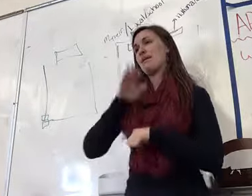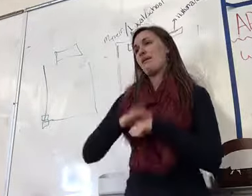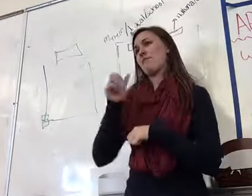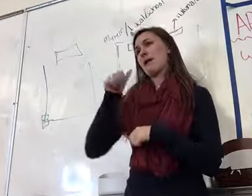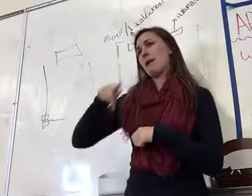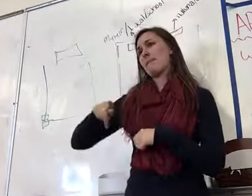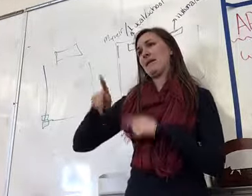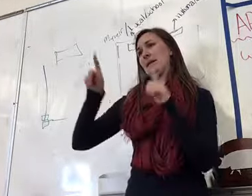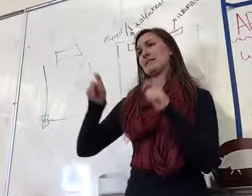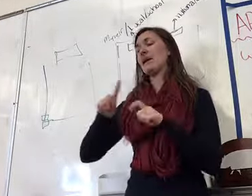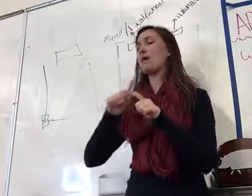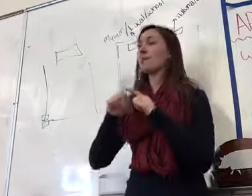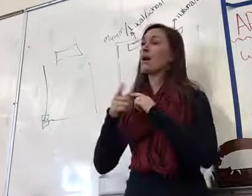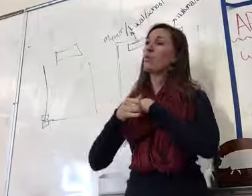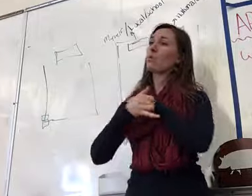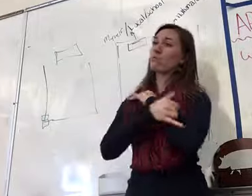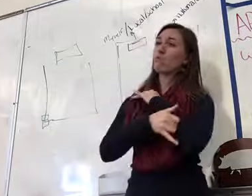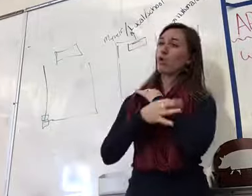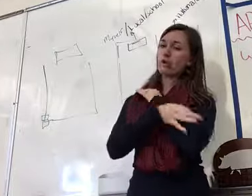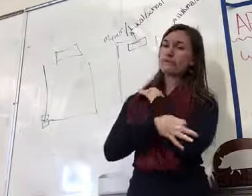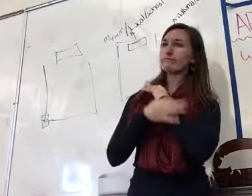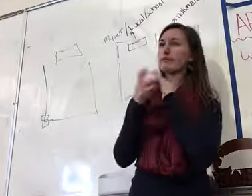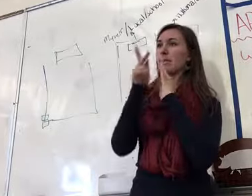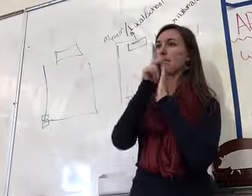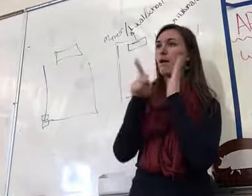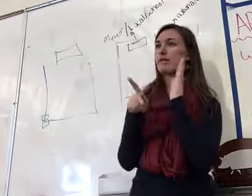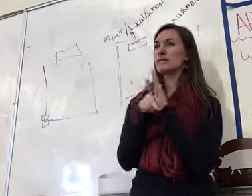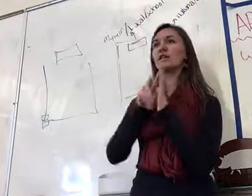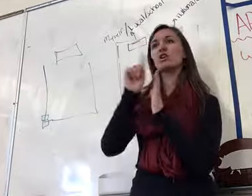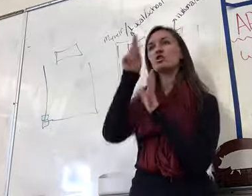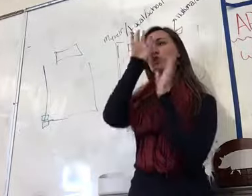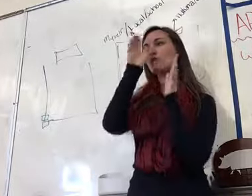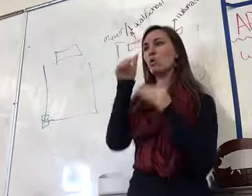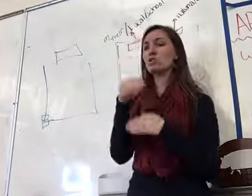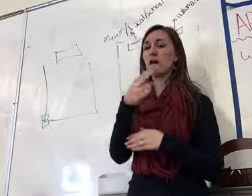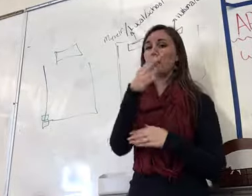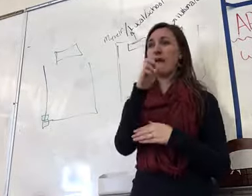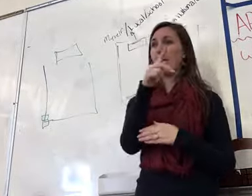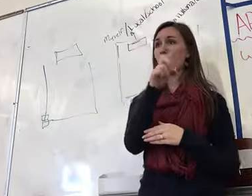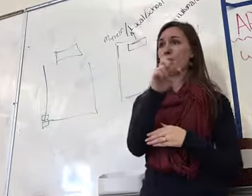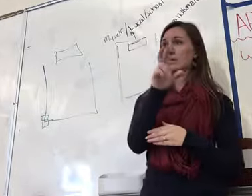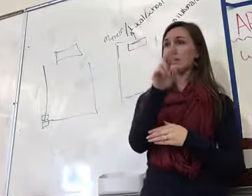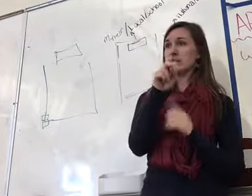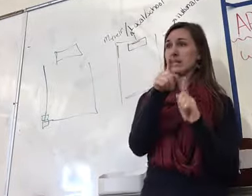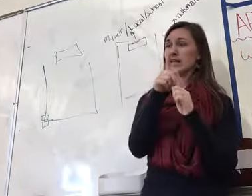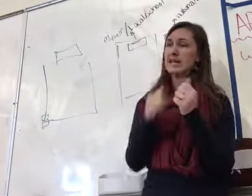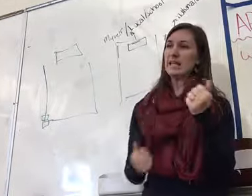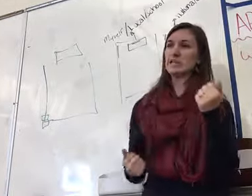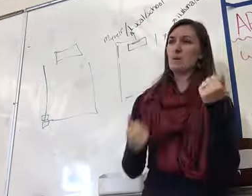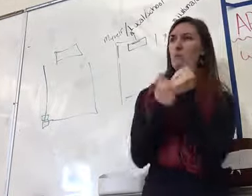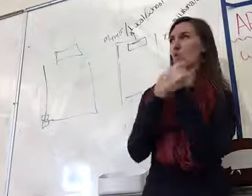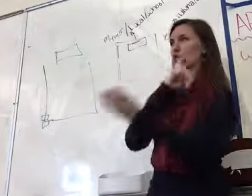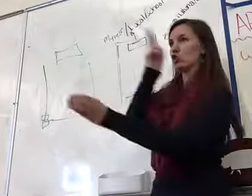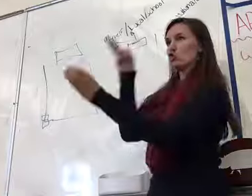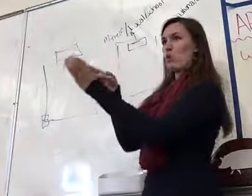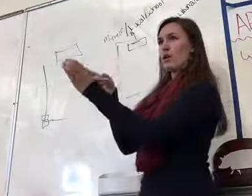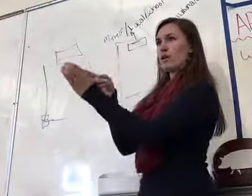policy, Hamilton is going to support going into foreign affairs. He said most of this is capitalism, right? Going and doing things,